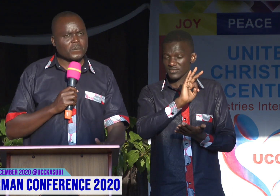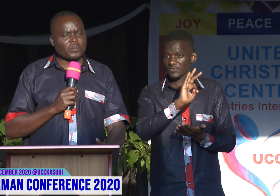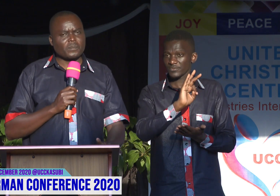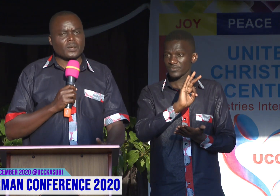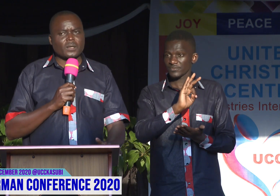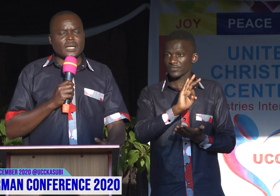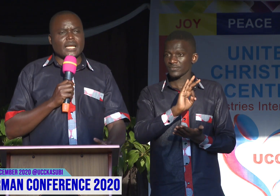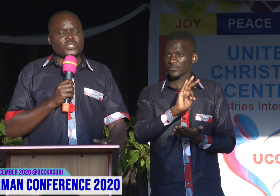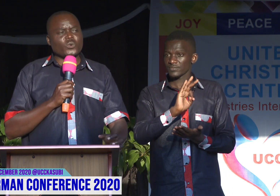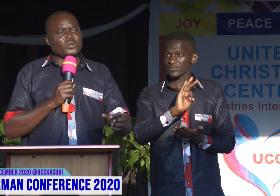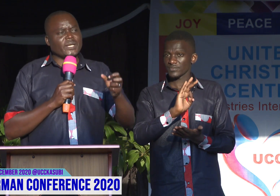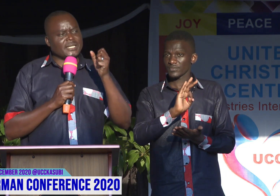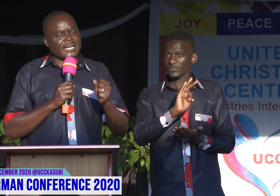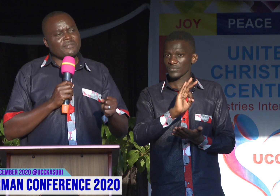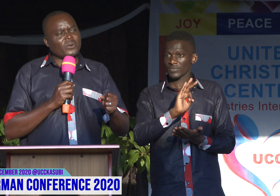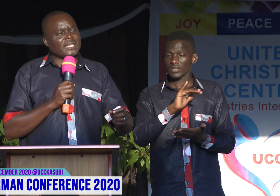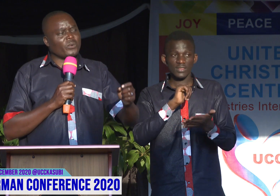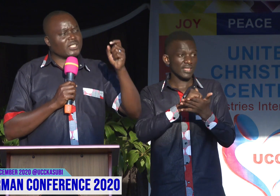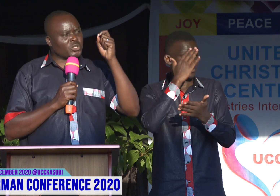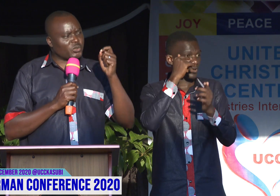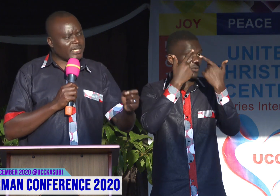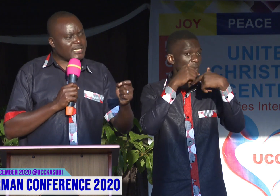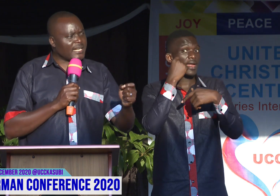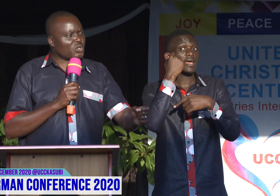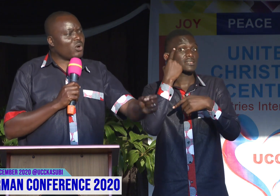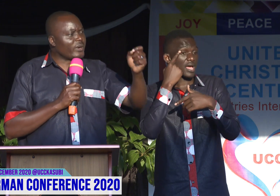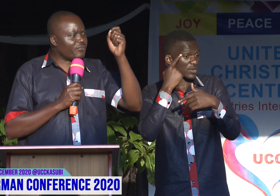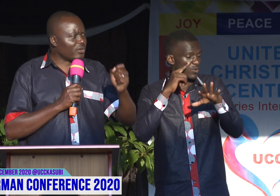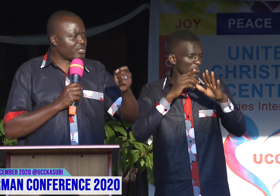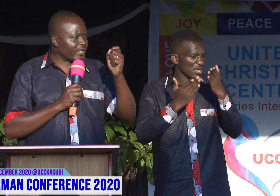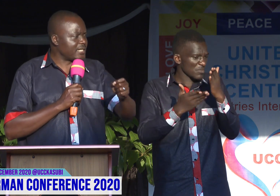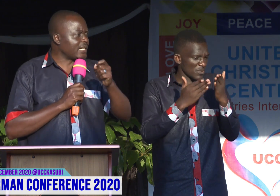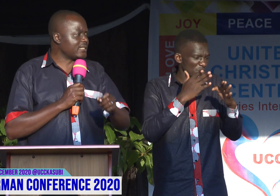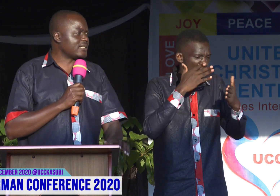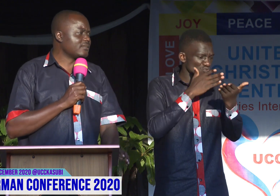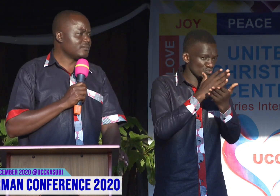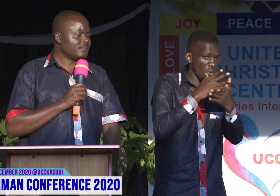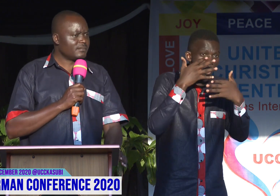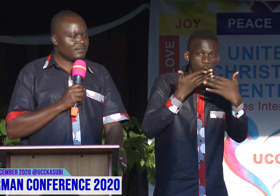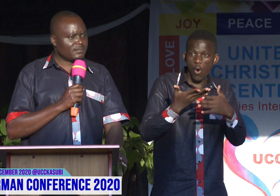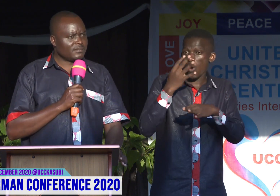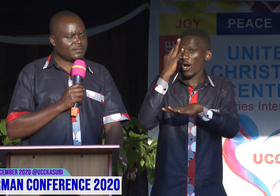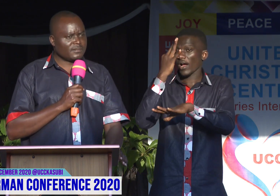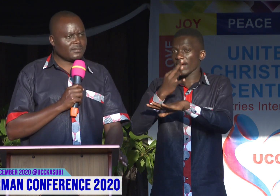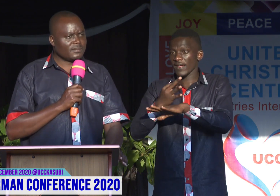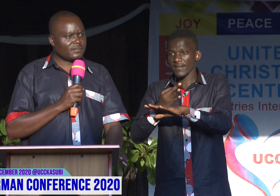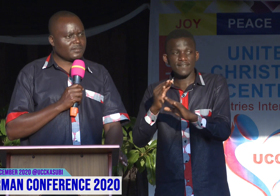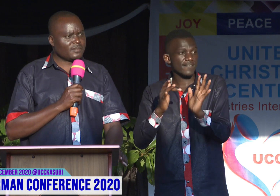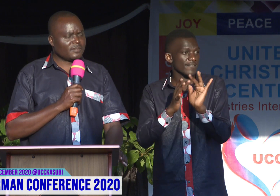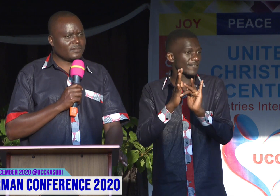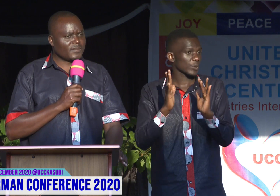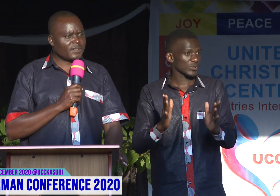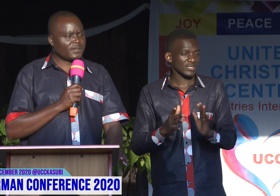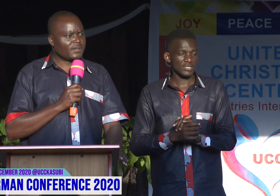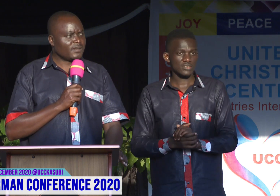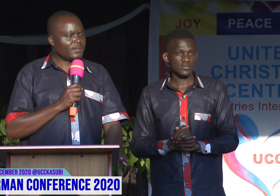ku kibala eky'Omwoyo Mutukuvu, is when we discover whether we are true Christians or we are false Christians. Bwe tusobola okutegeera oba tuli